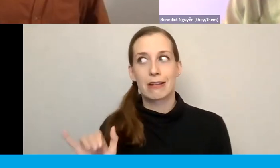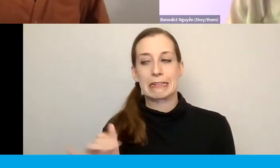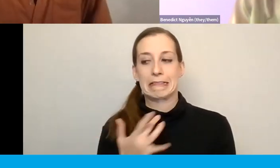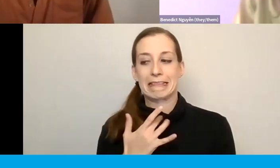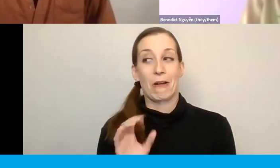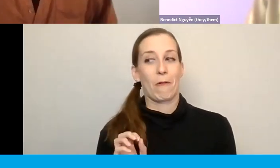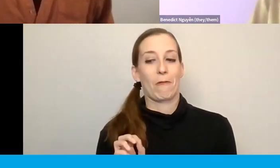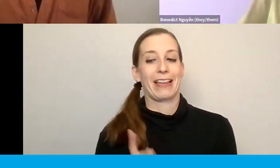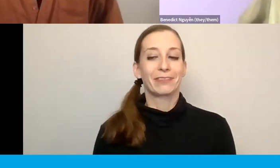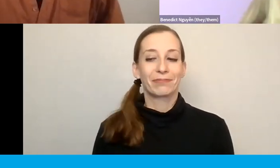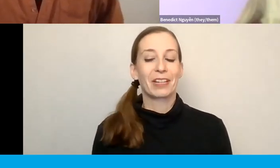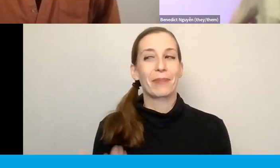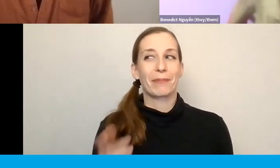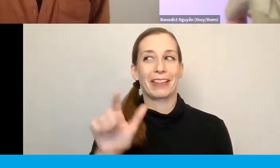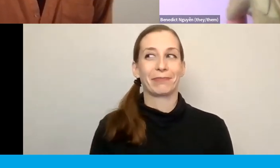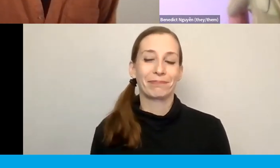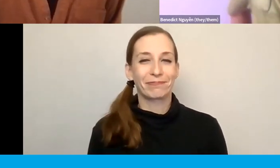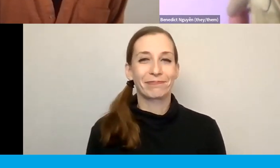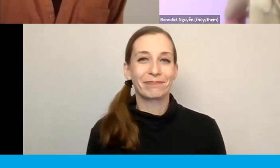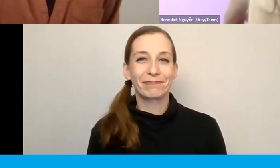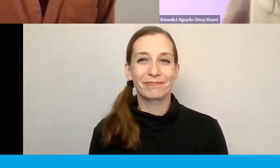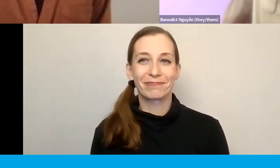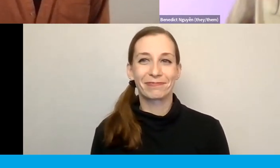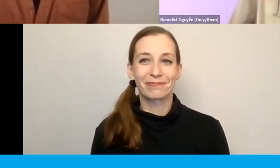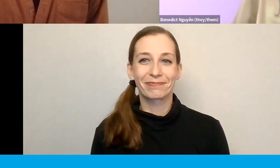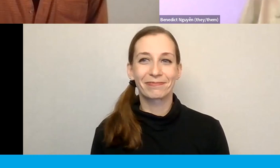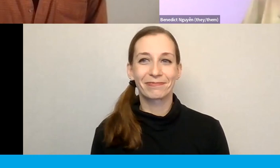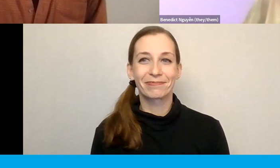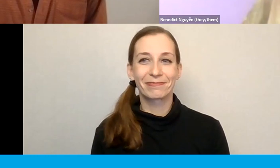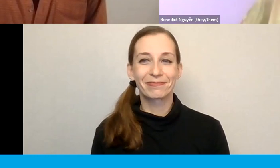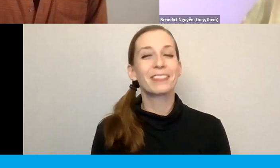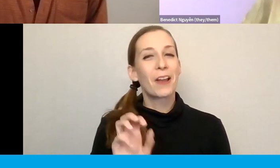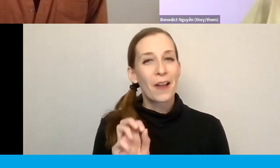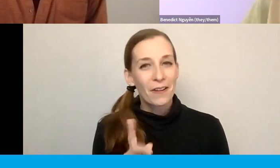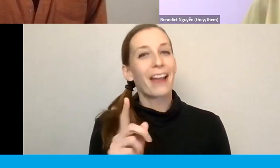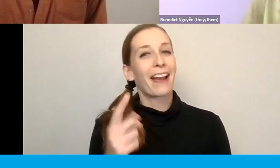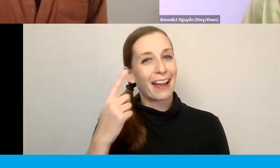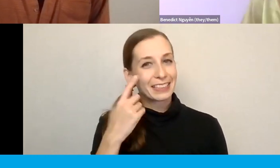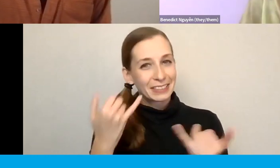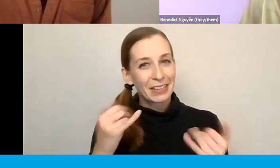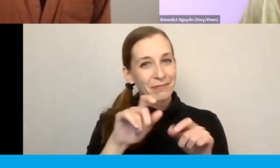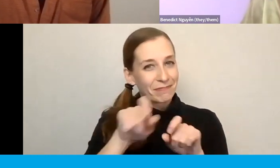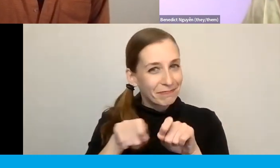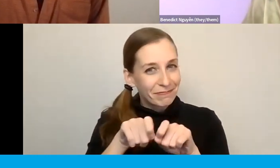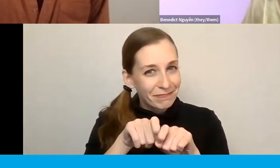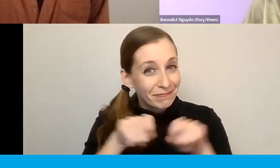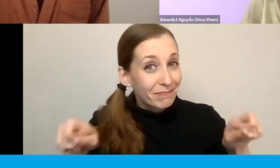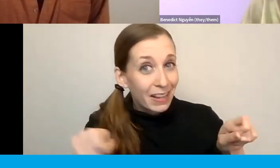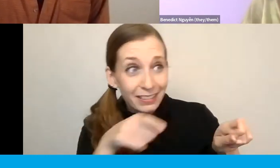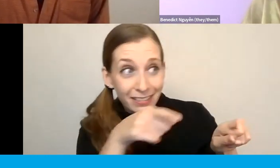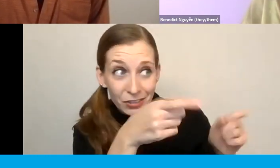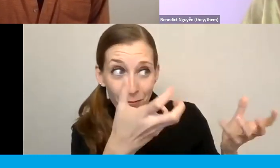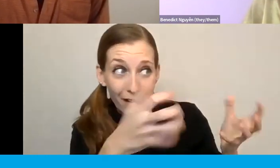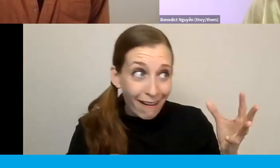A different time. Yeah, we're gonna wind down. Is there anything else that you wanted to share about the